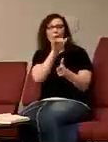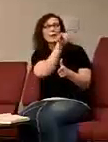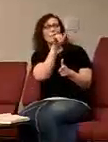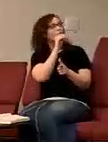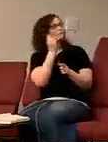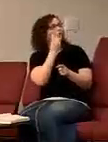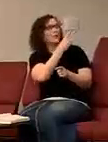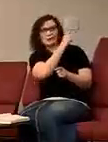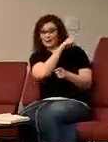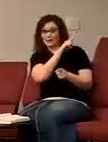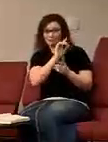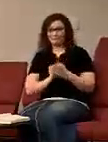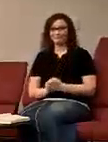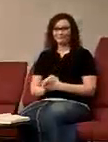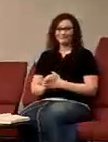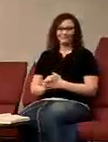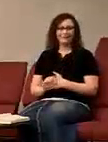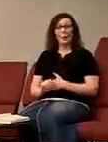but